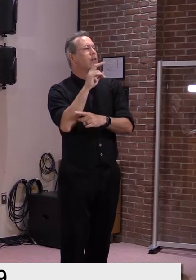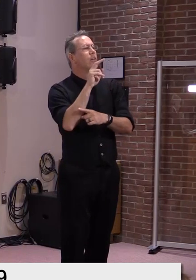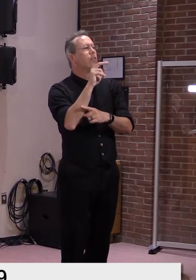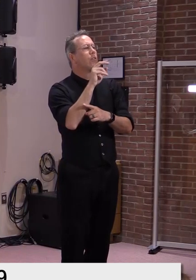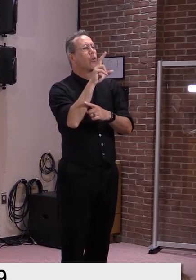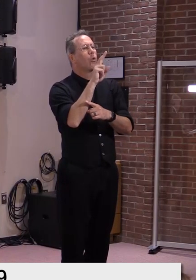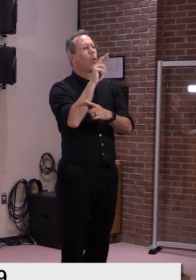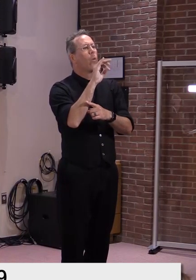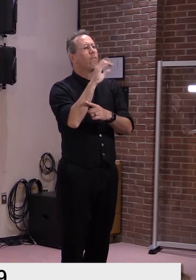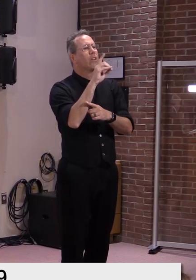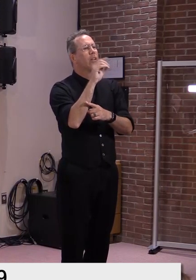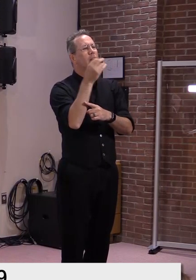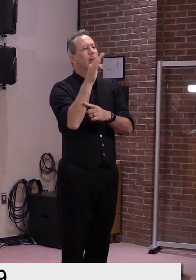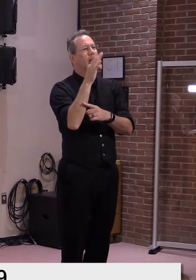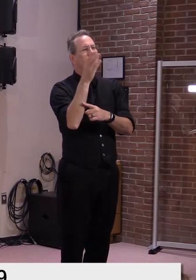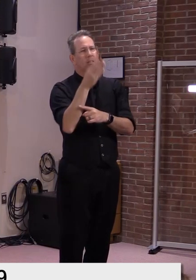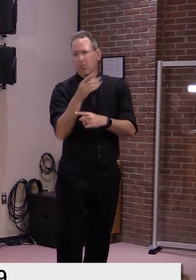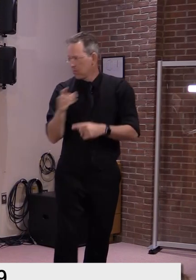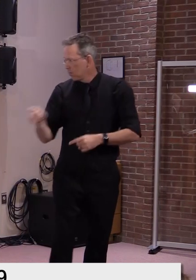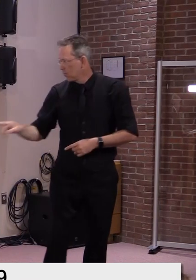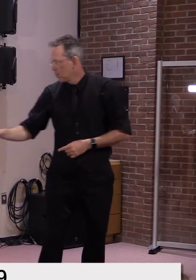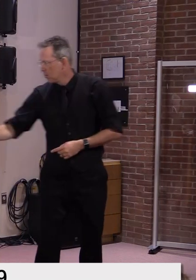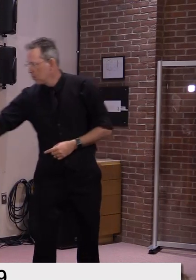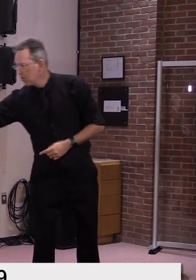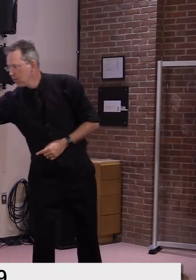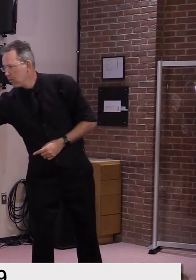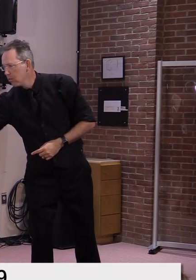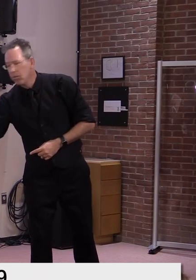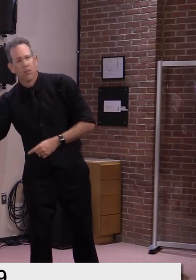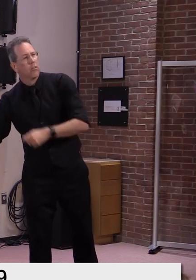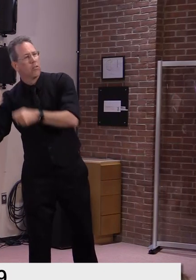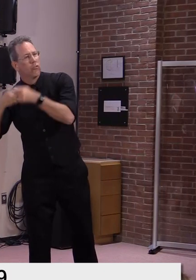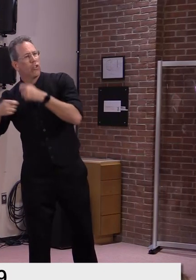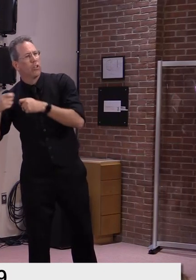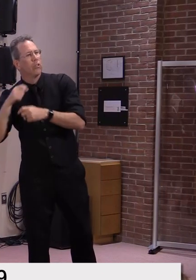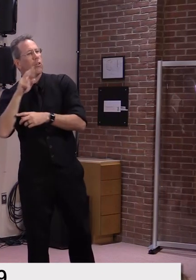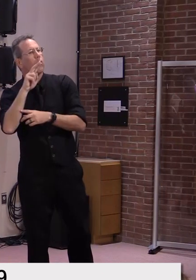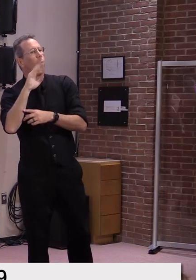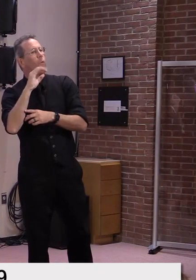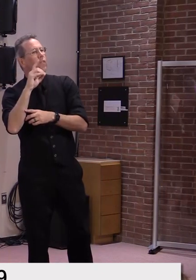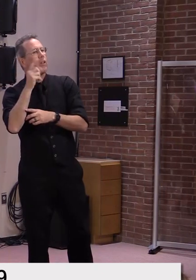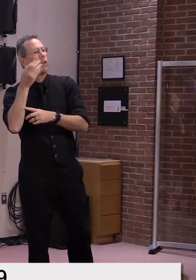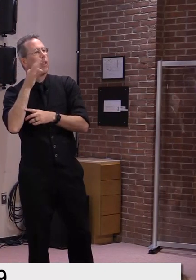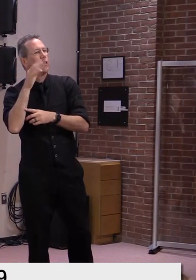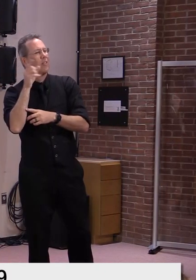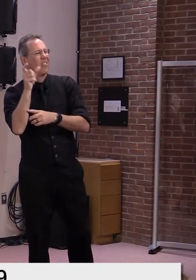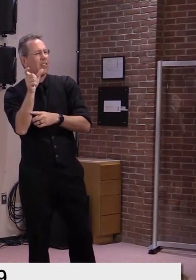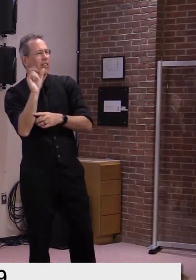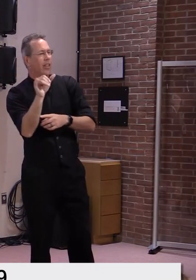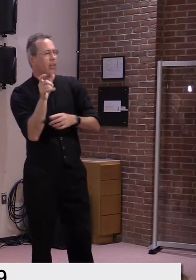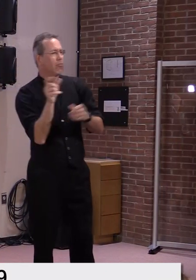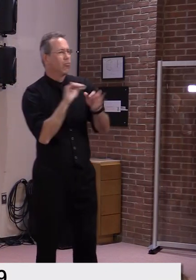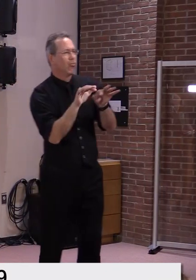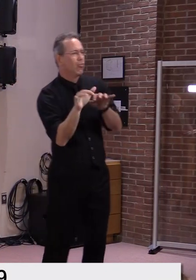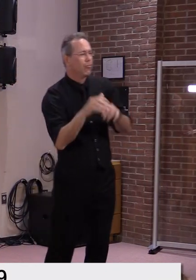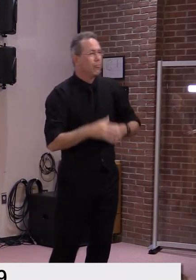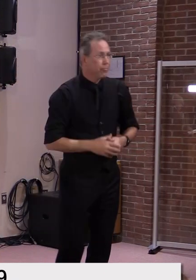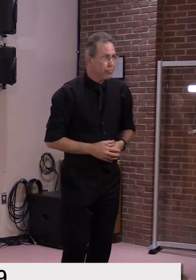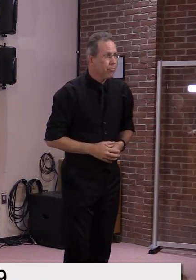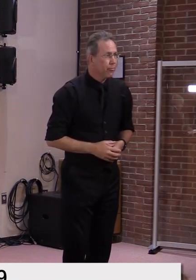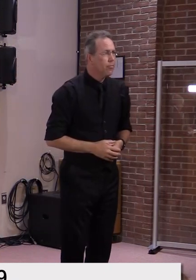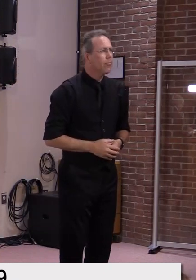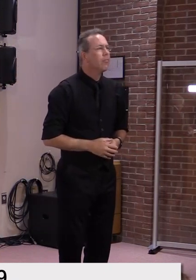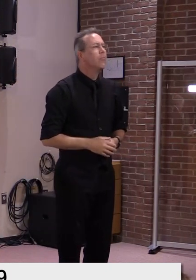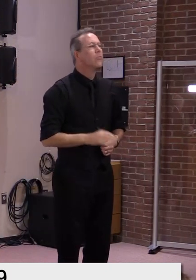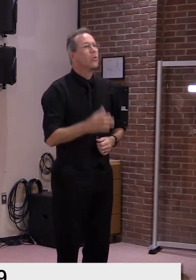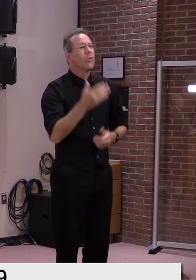us cross the finish line strong and meet our goal to vaccinate 80% of our population in